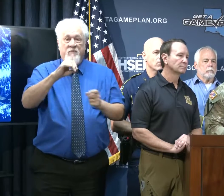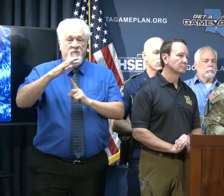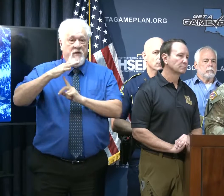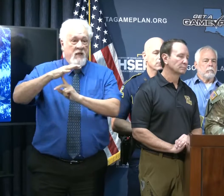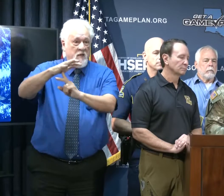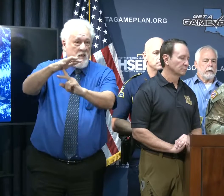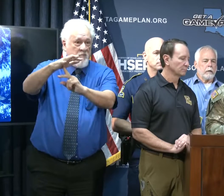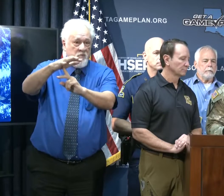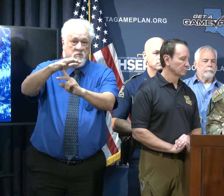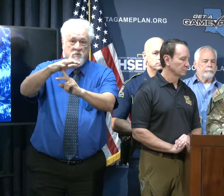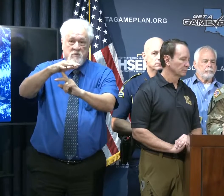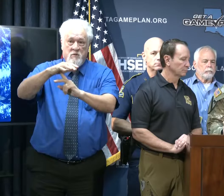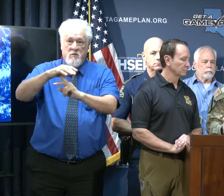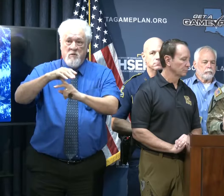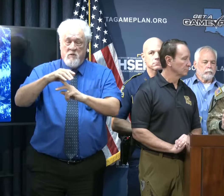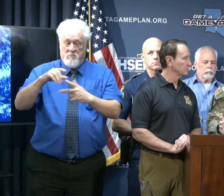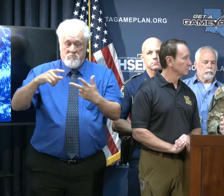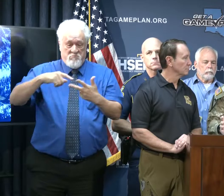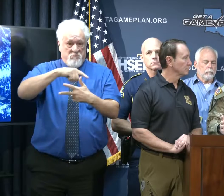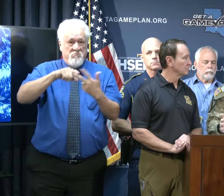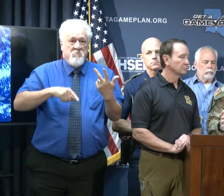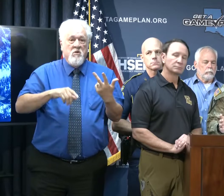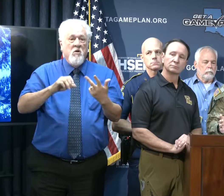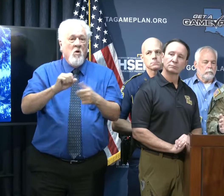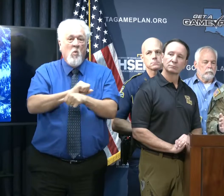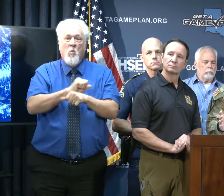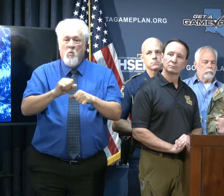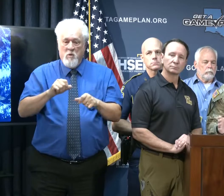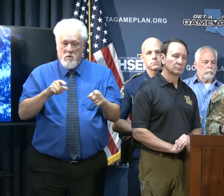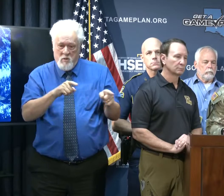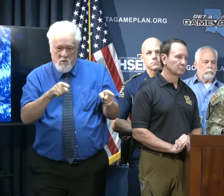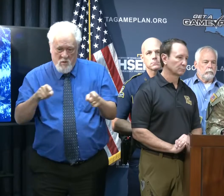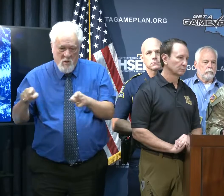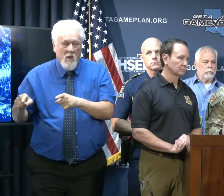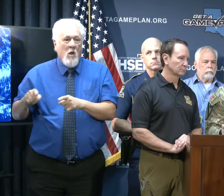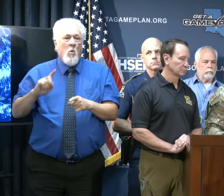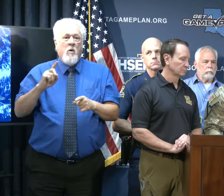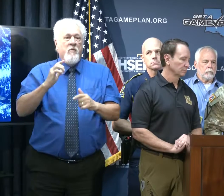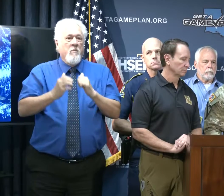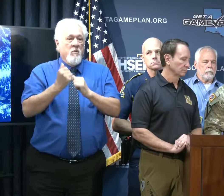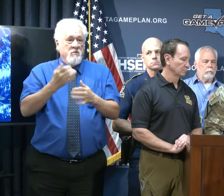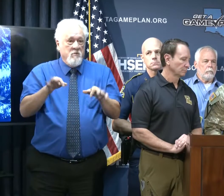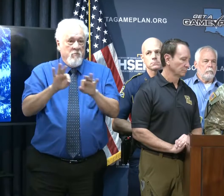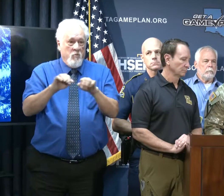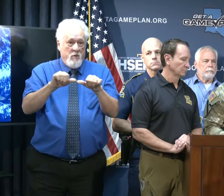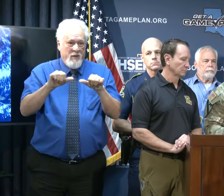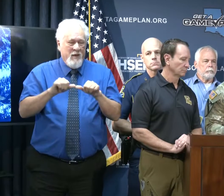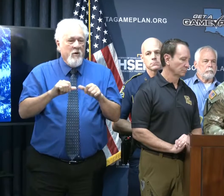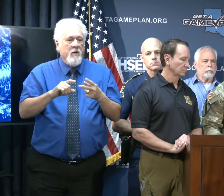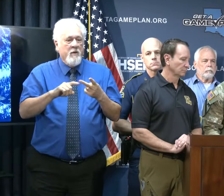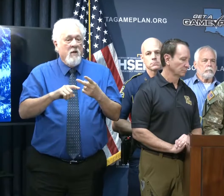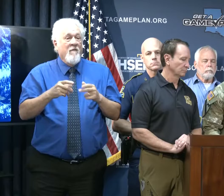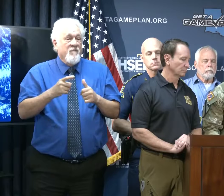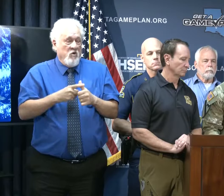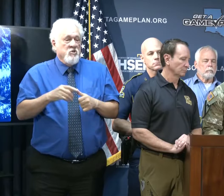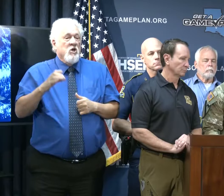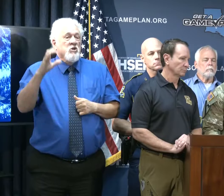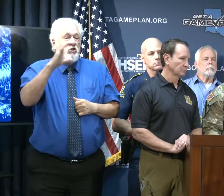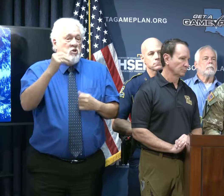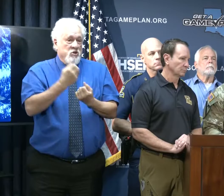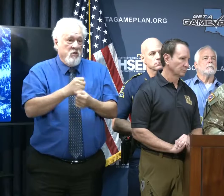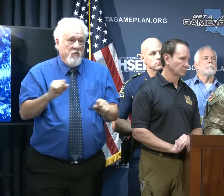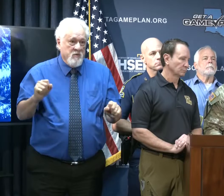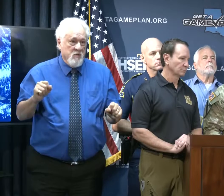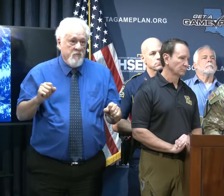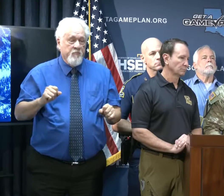helicopters to work what we think is the most probable mission post-storm, which would be search and rescue. So those assets are out there right now.